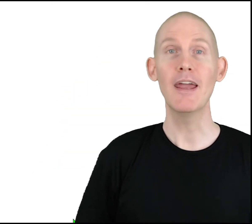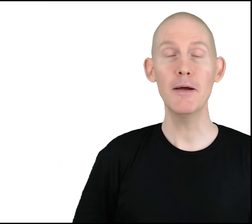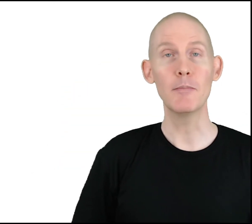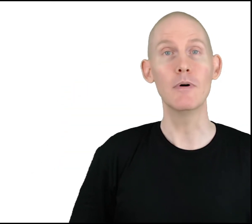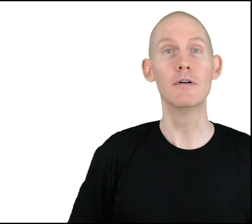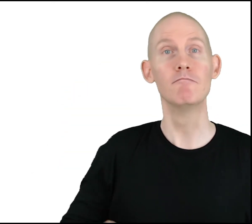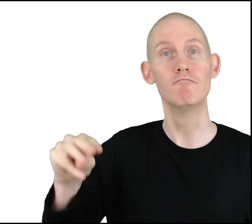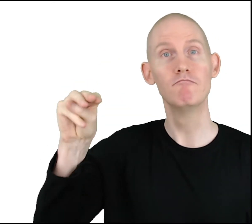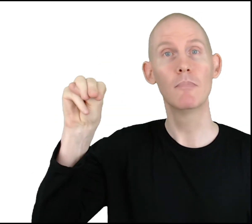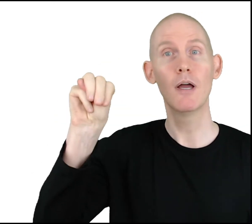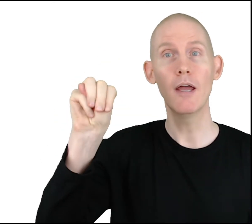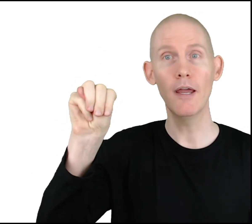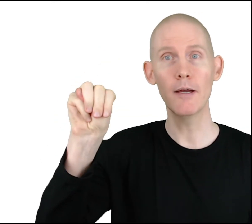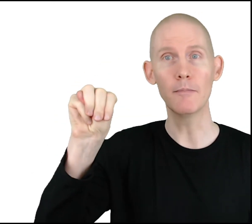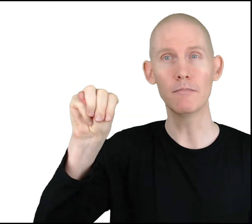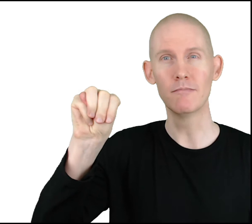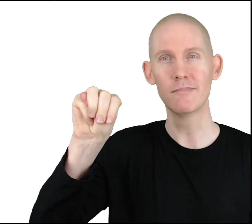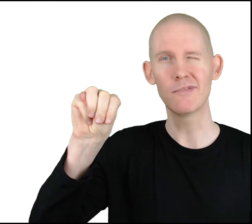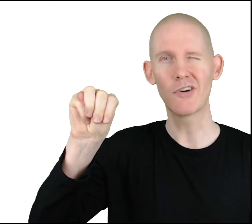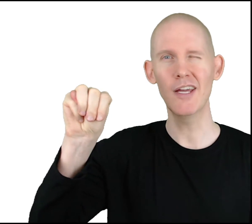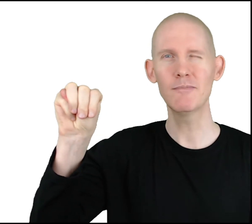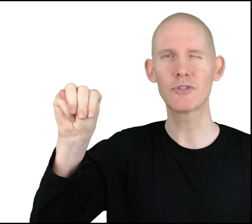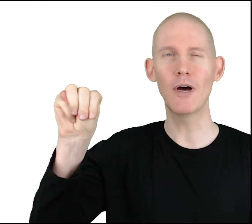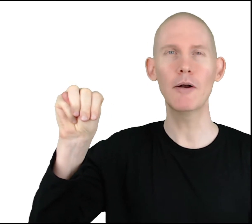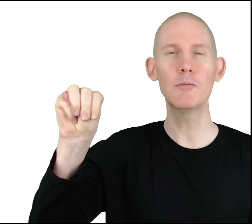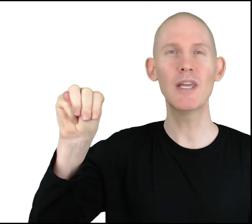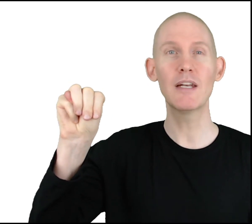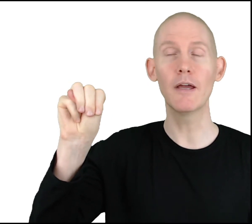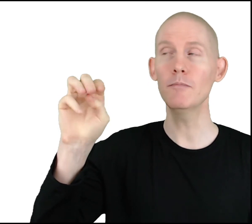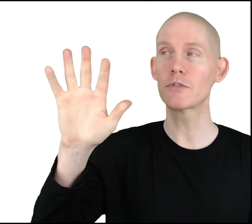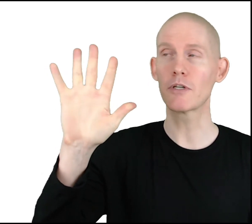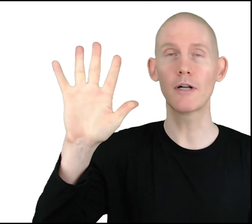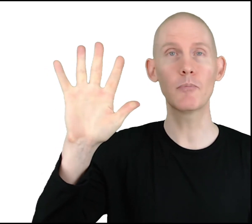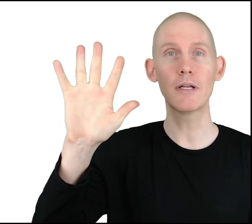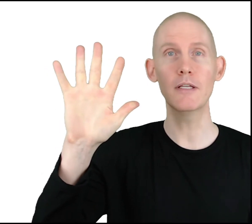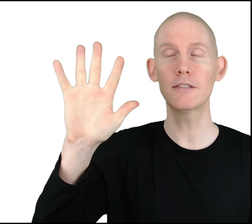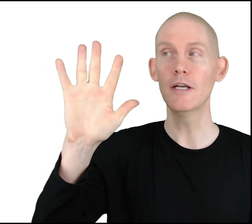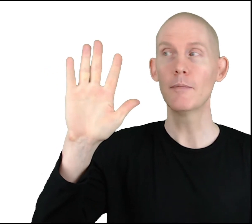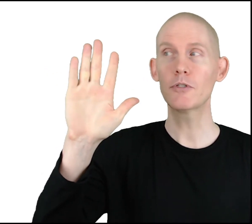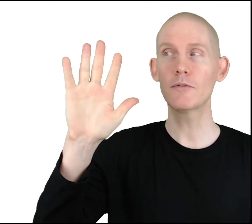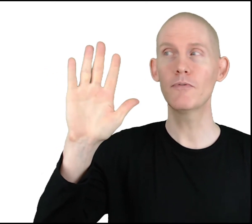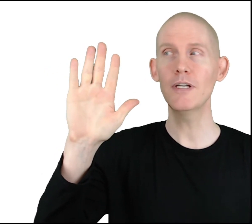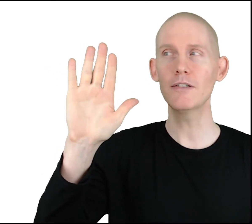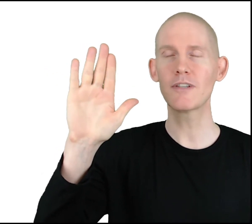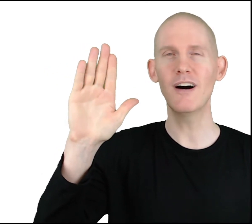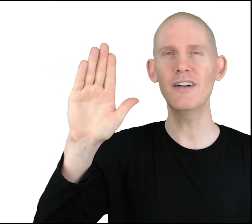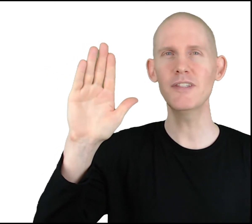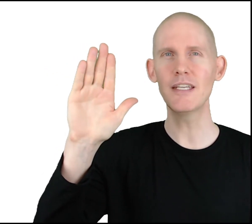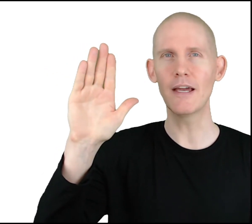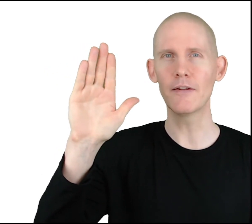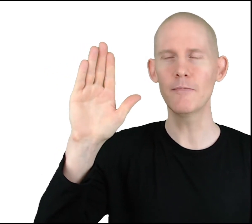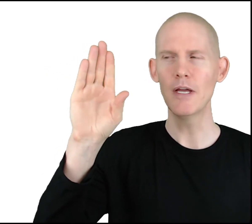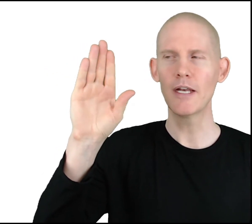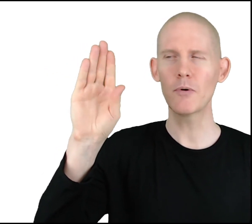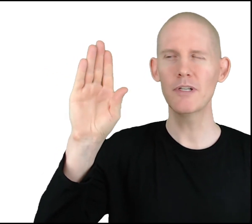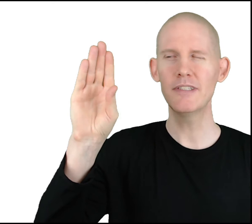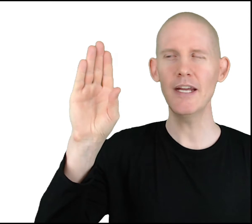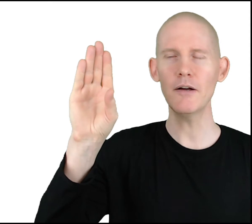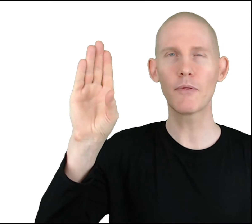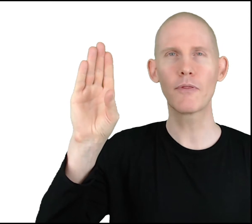M. M. Okay, so how do we make an M? Start up like this. Put your fingers all together. Now we're going to take our thumb